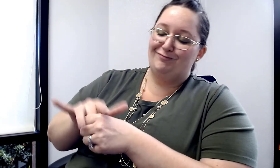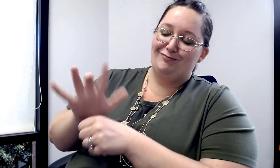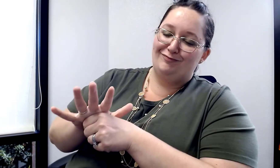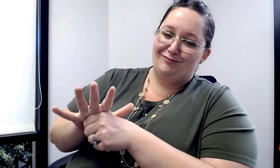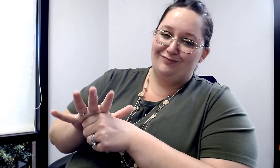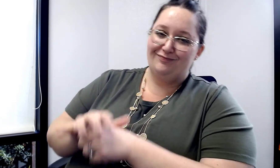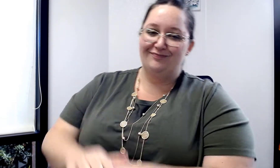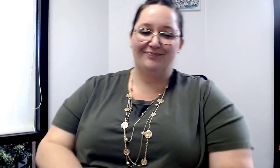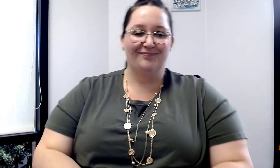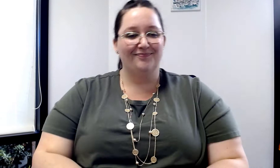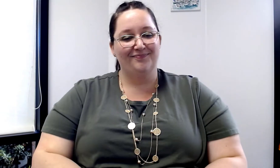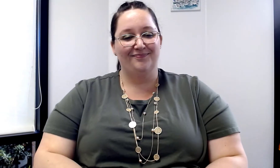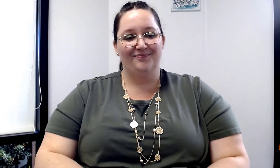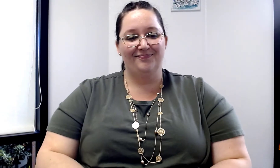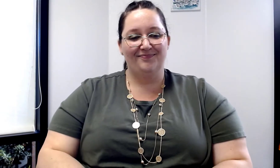The one with the open 8 to the 5 is a lot more fun.